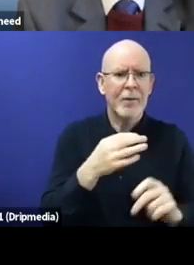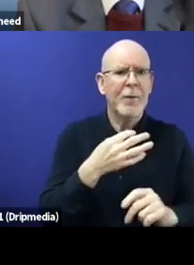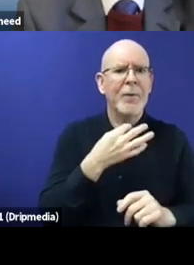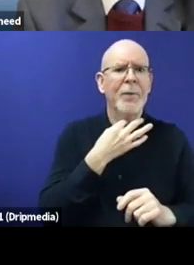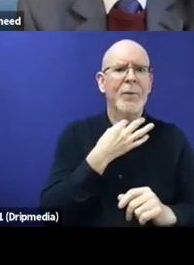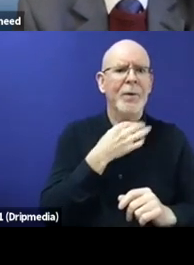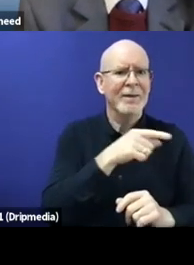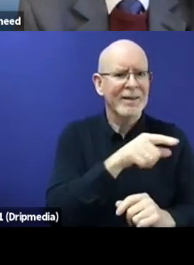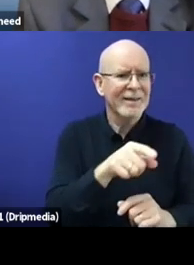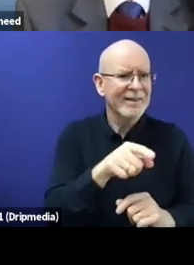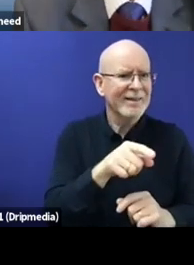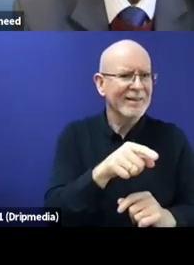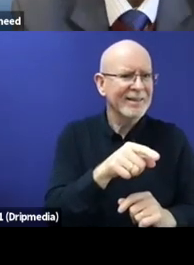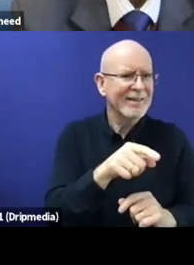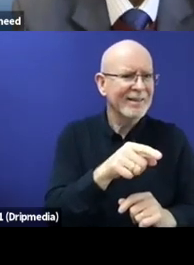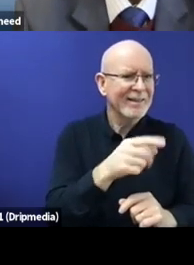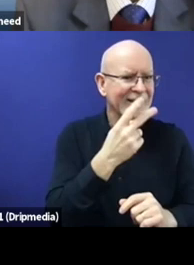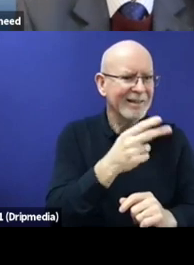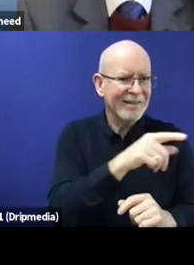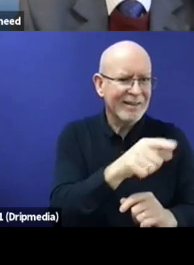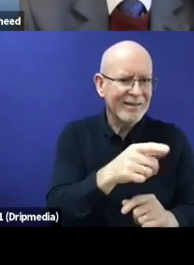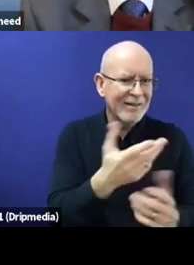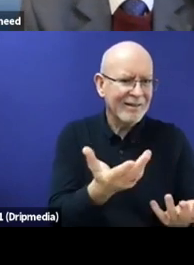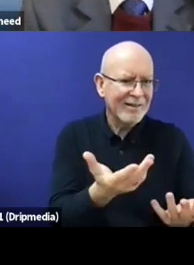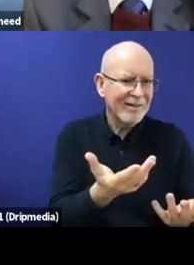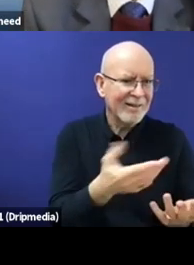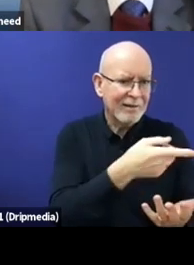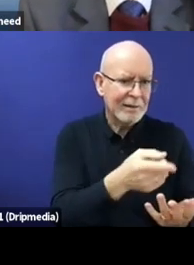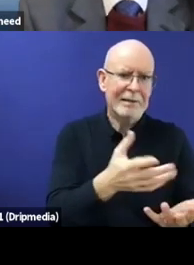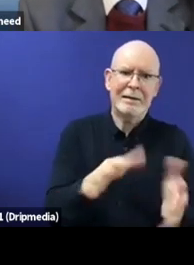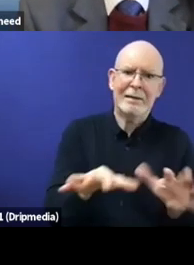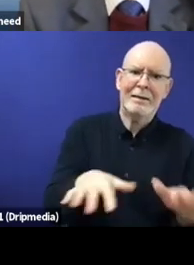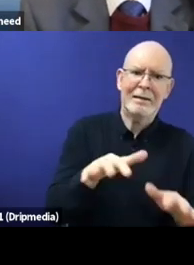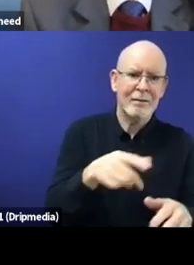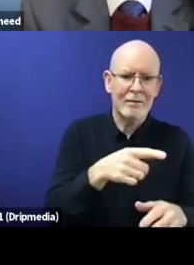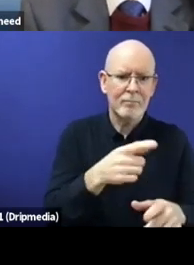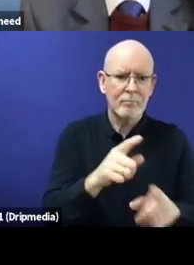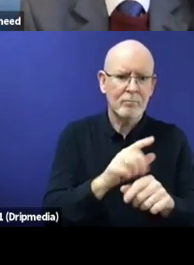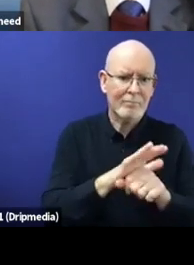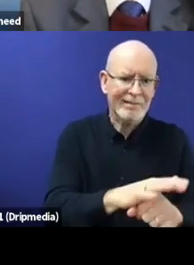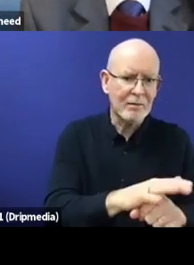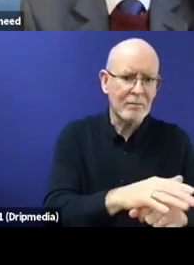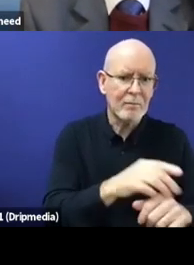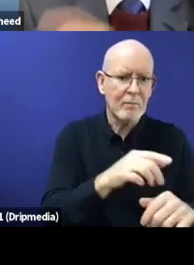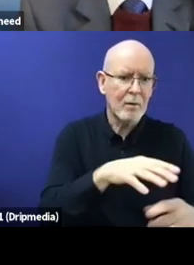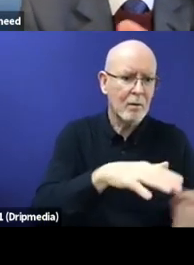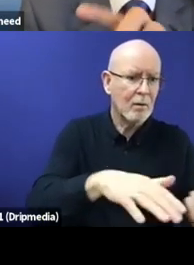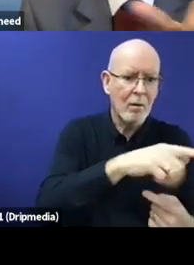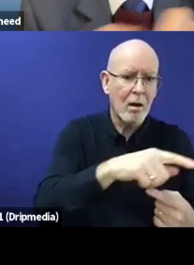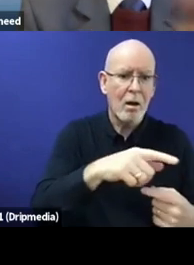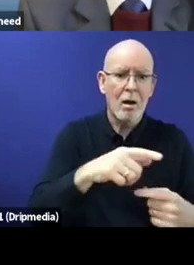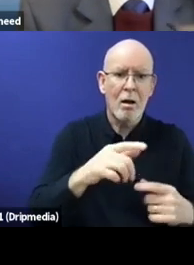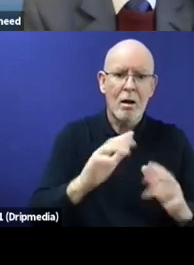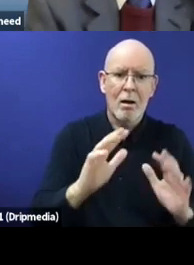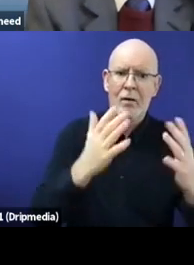and education, and how also individuals are empowered to claim their rights in their fashion. Just want to comment briefly on